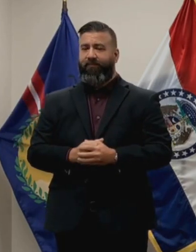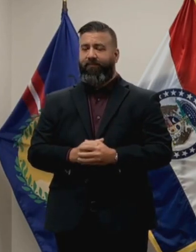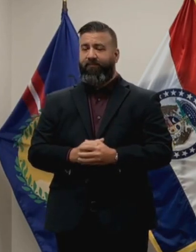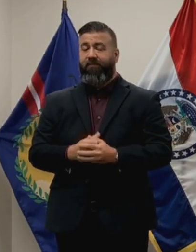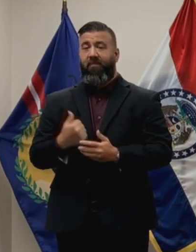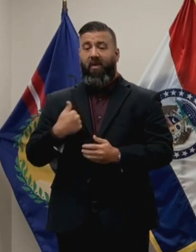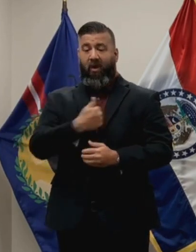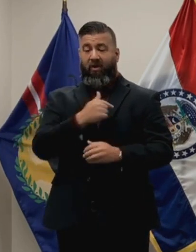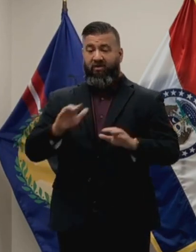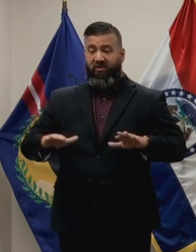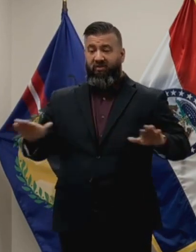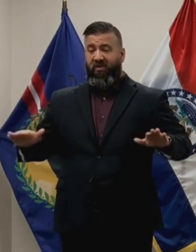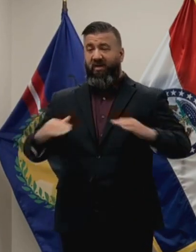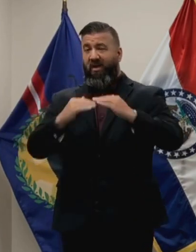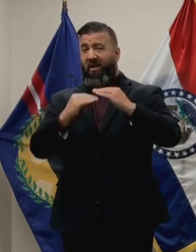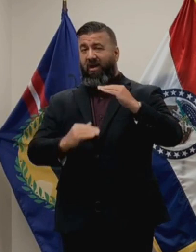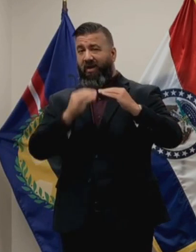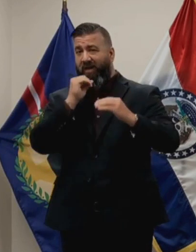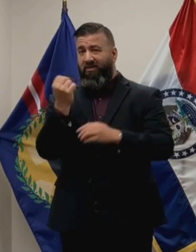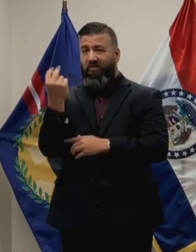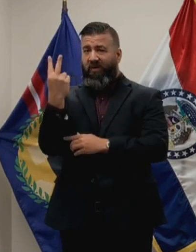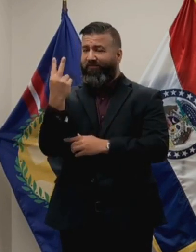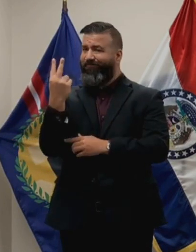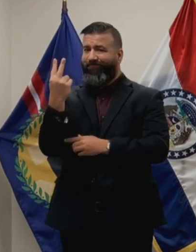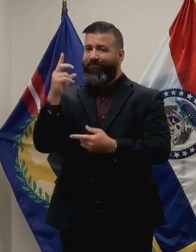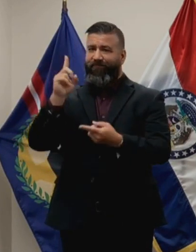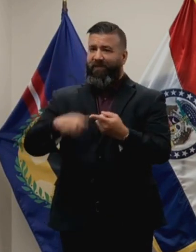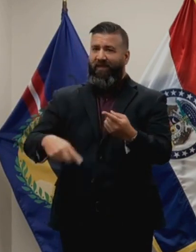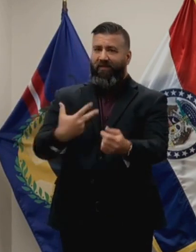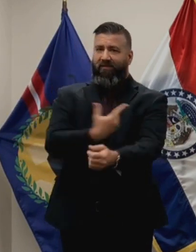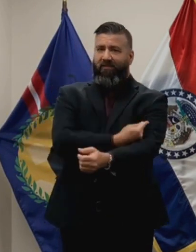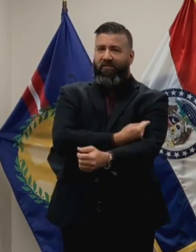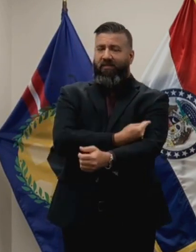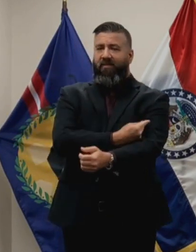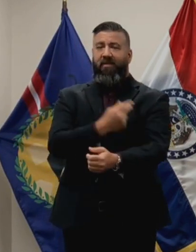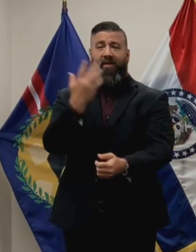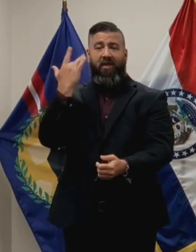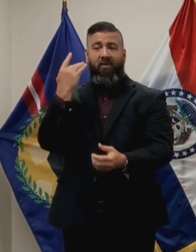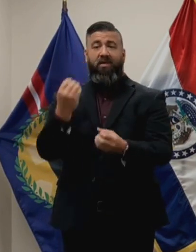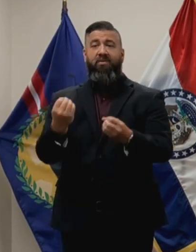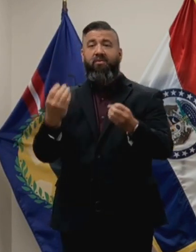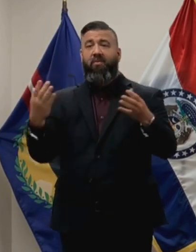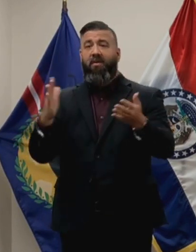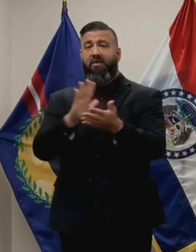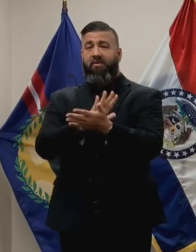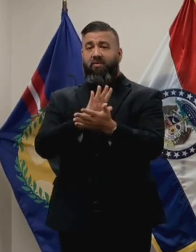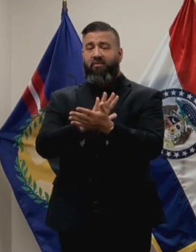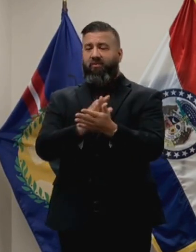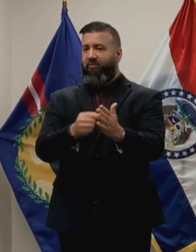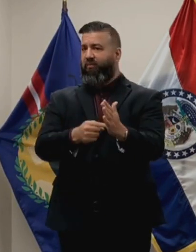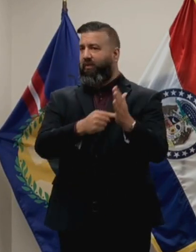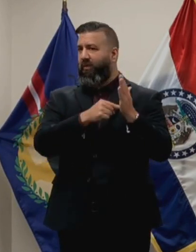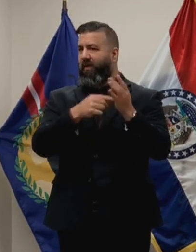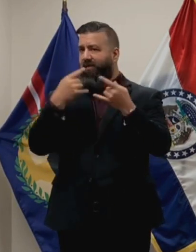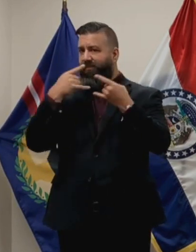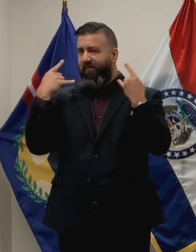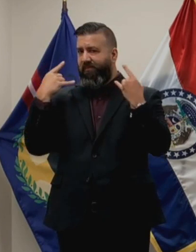the age of 12 are not eligible to receive the vaccine. And that's why so many of our schools are requiring